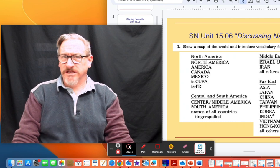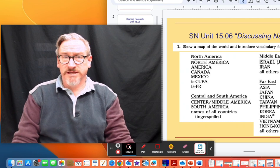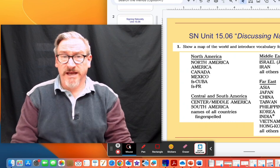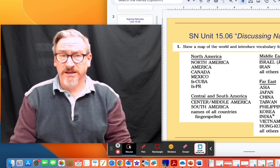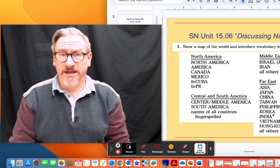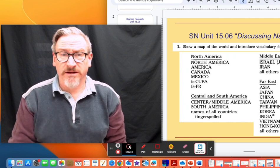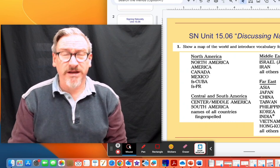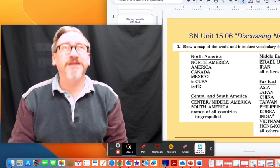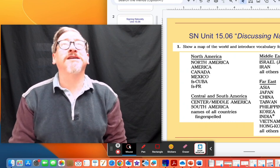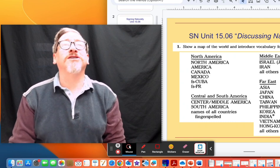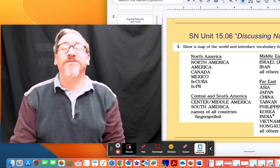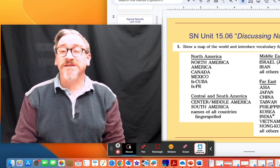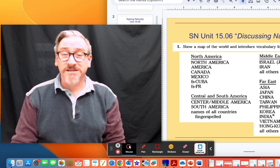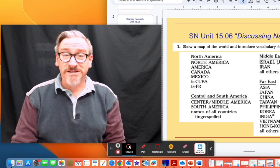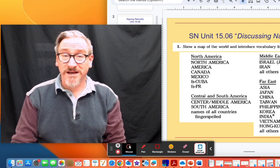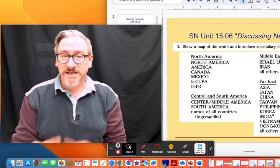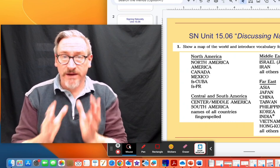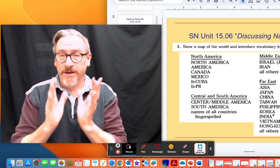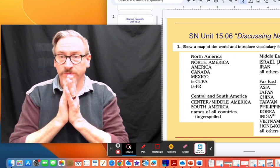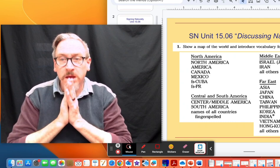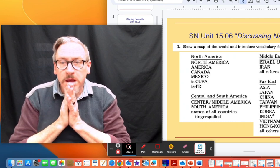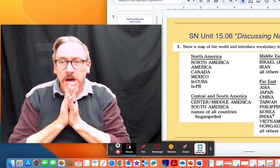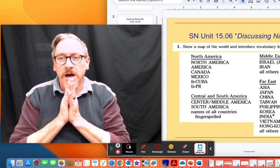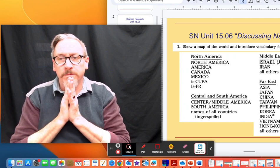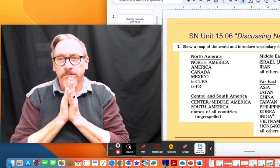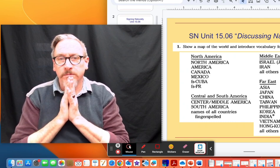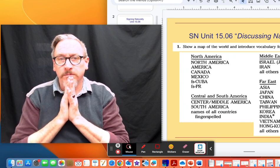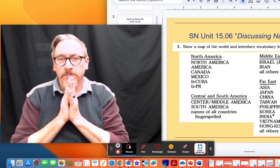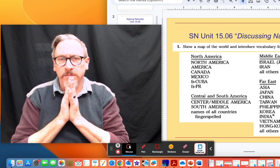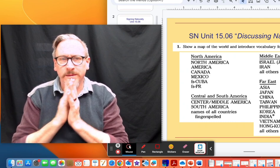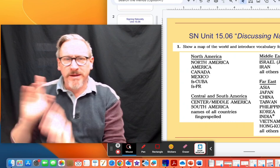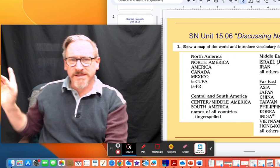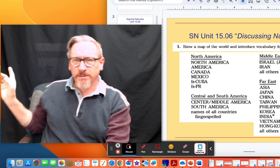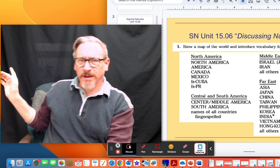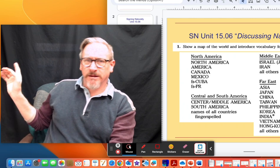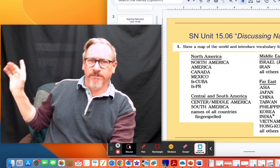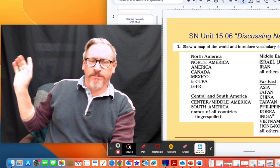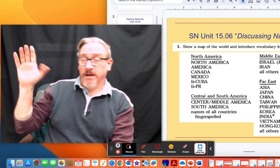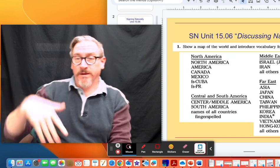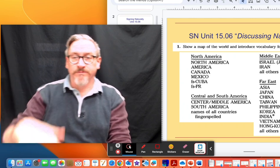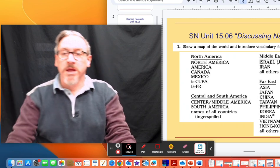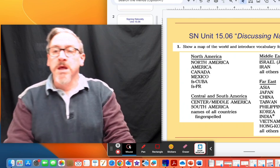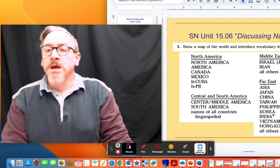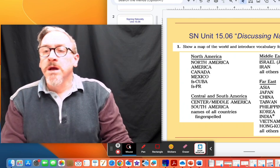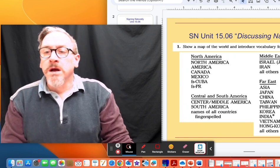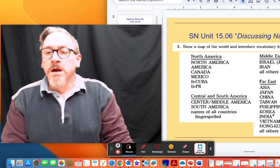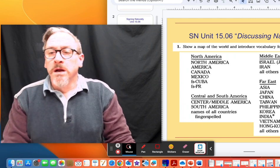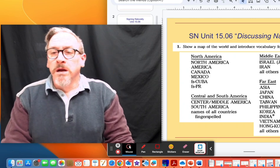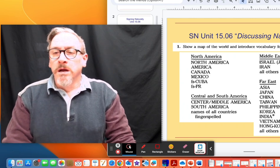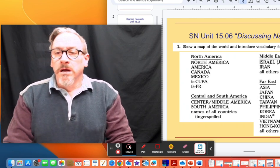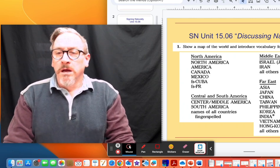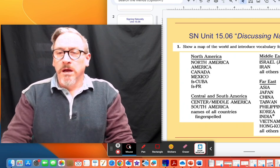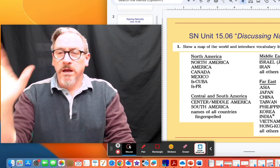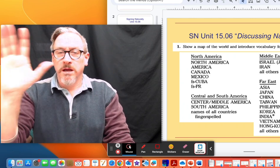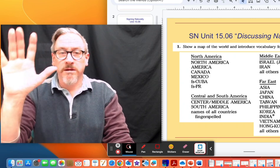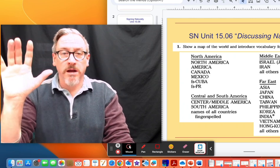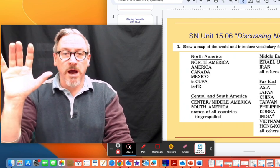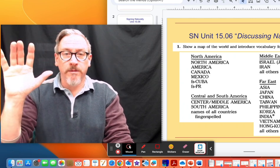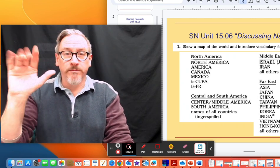I just can't get the lighting right. This office sucks. Anyway, maybe because the black. Anyway,